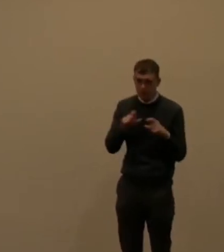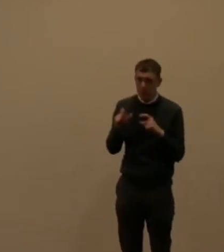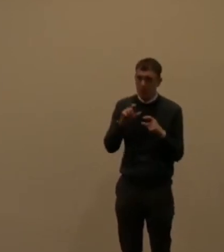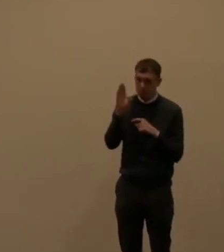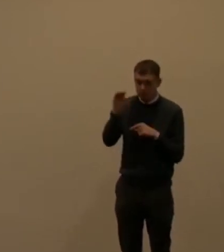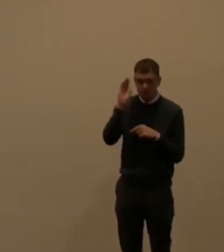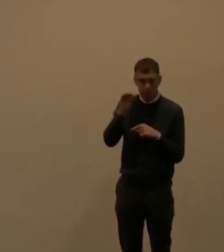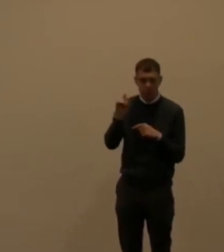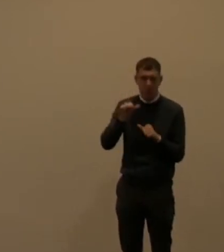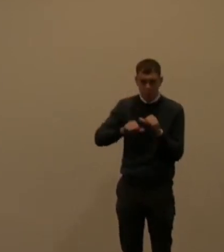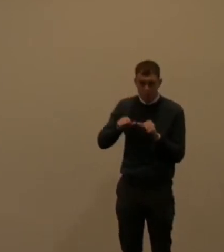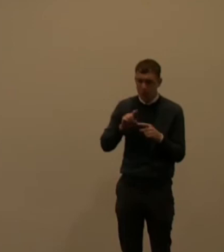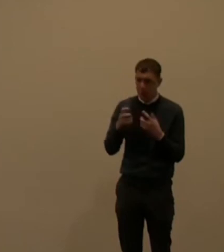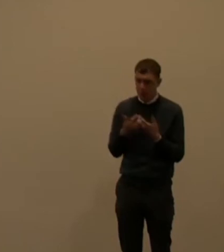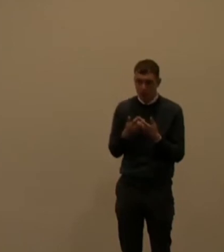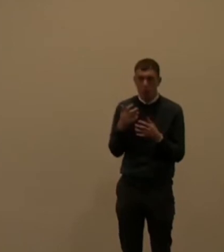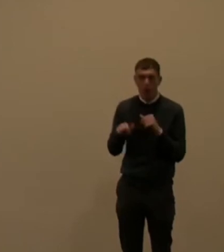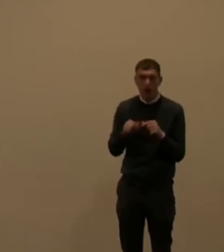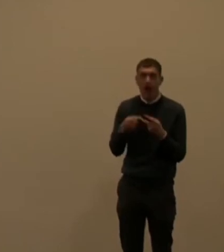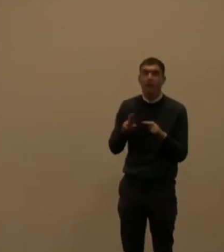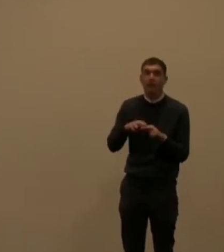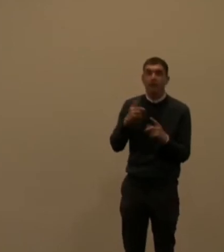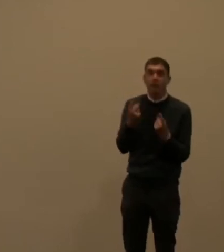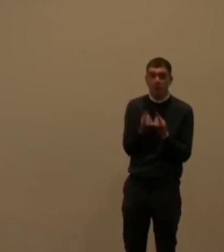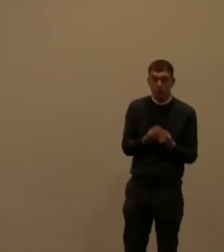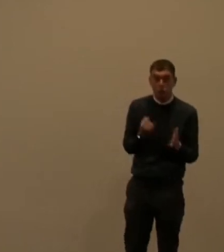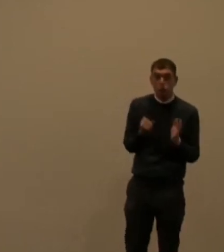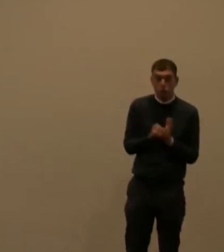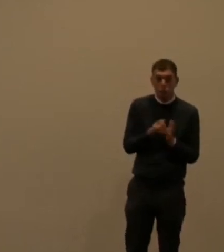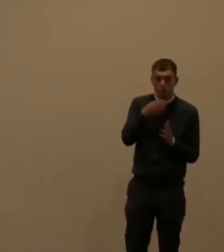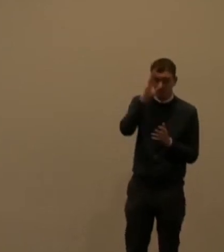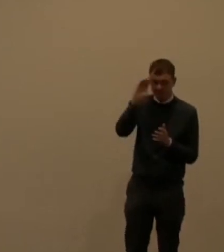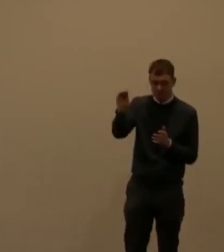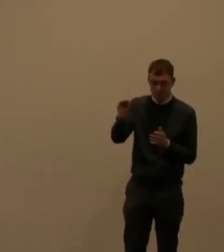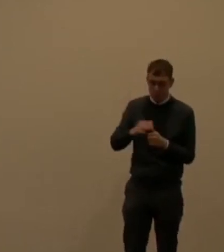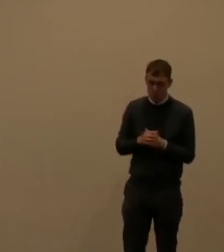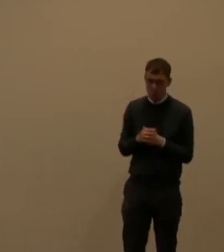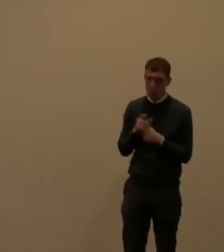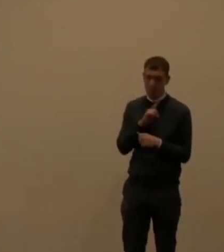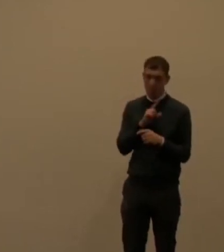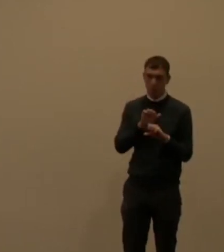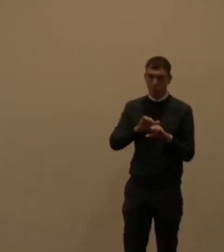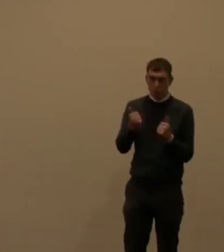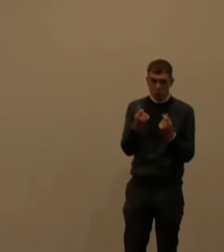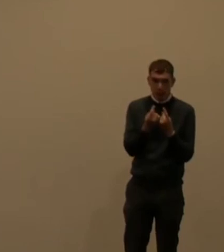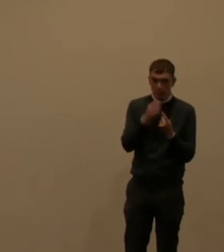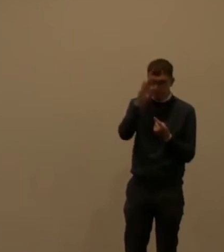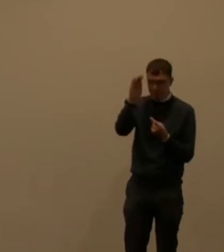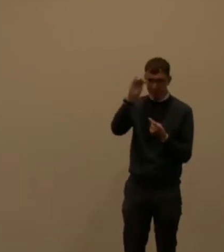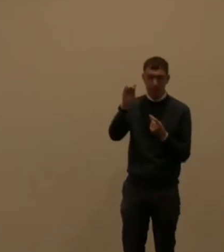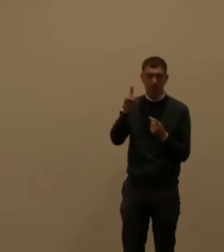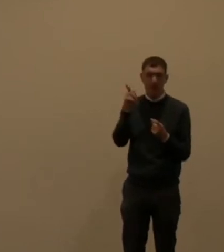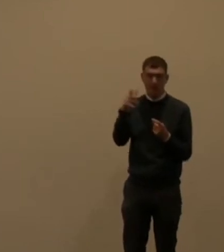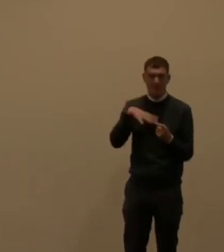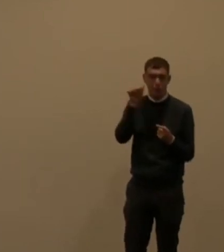know how the process is going. If things are going wrong, also say that. It's not just about the good things, because if things go wrong, they are also